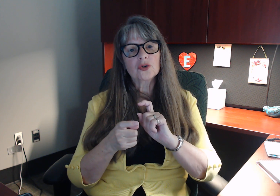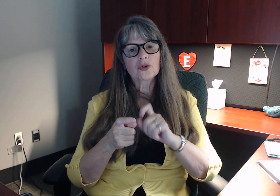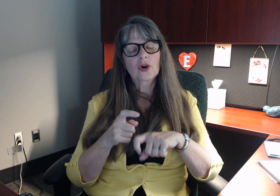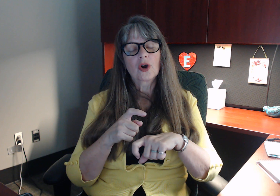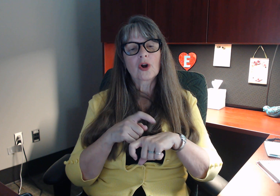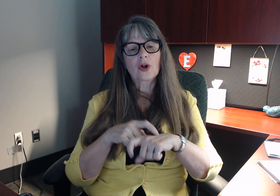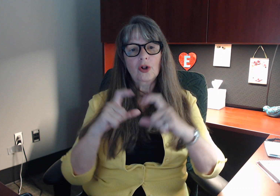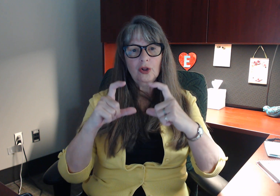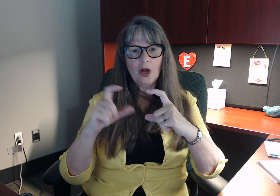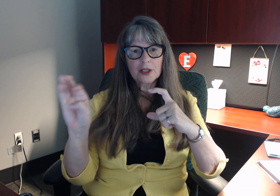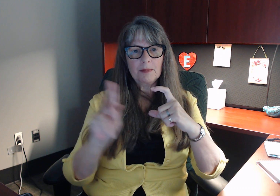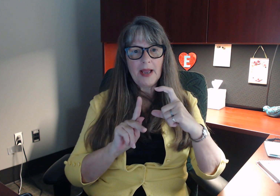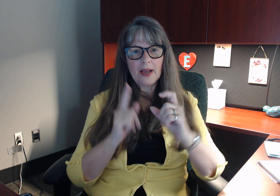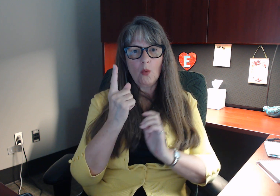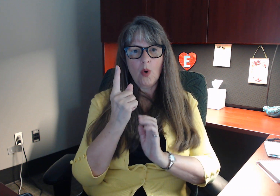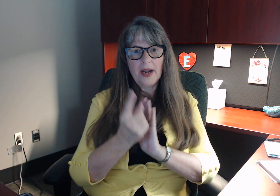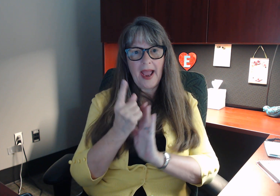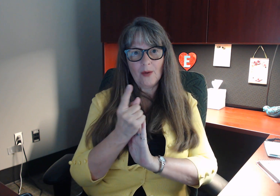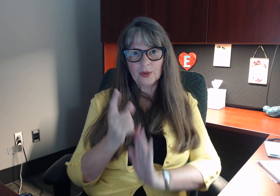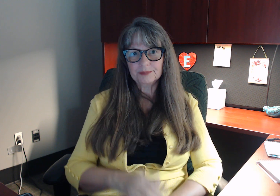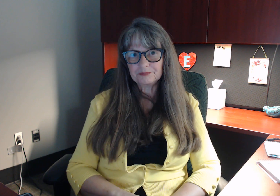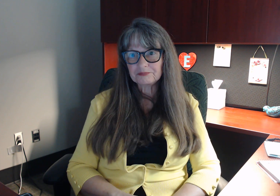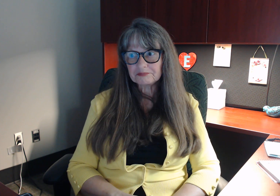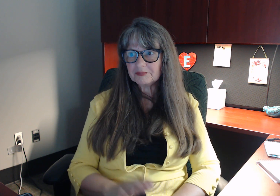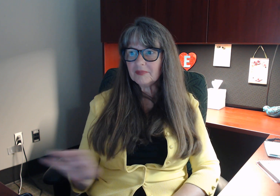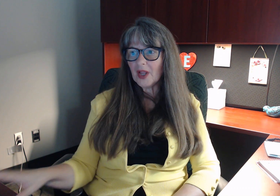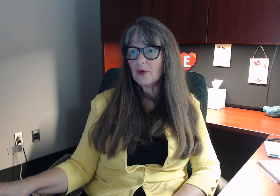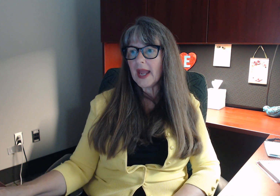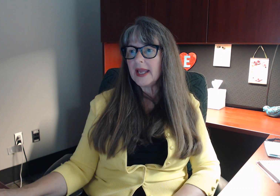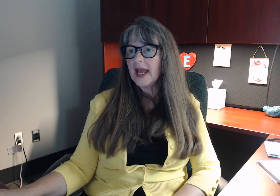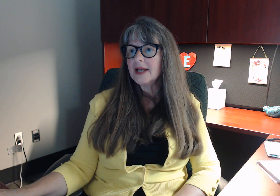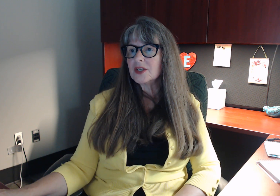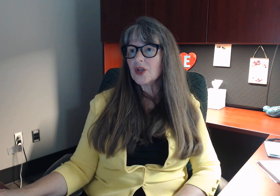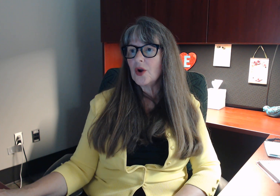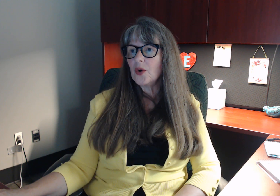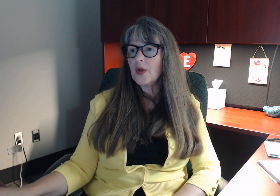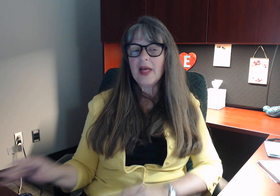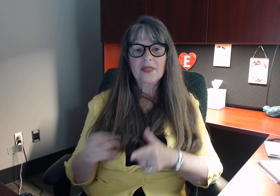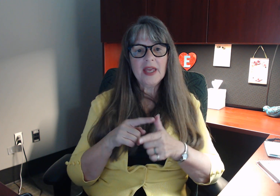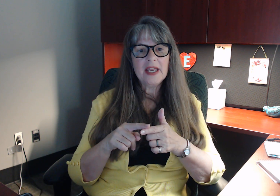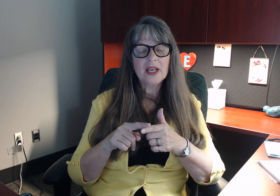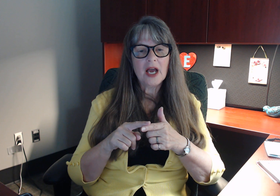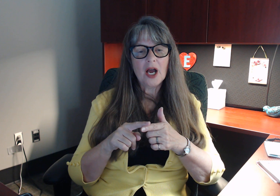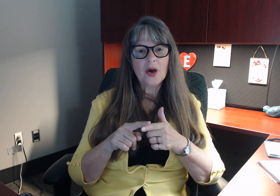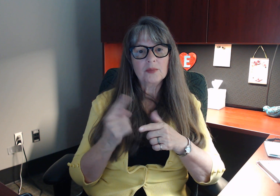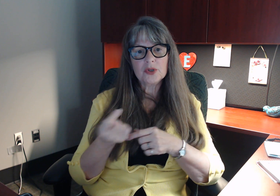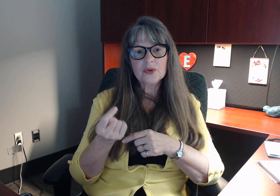your clocks back 1 hour. Okay, so then